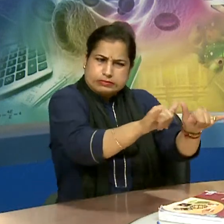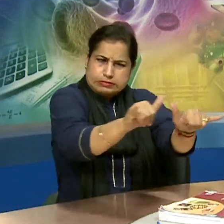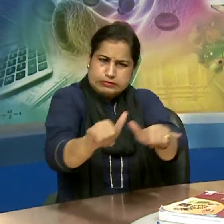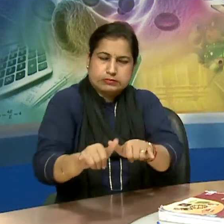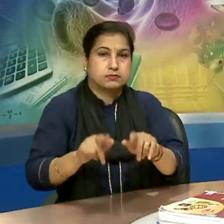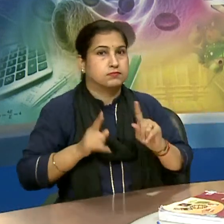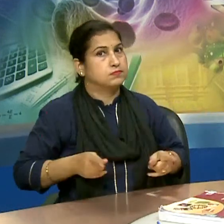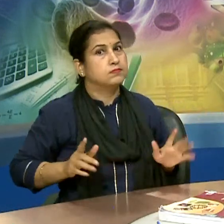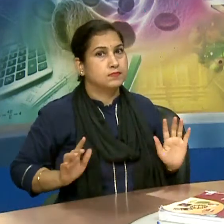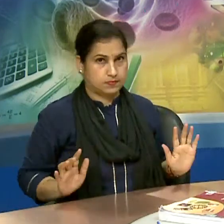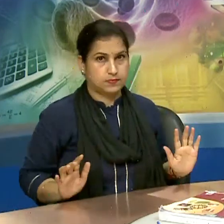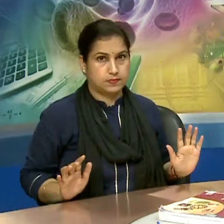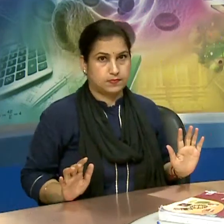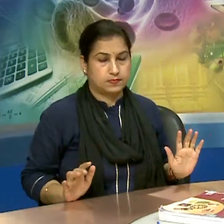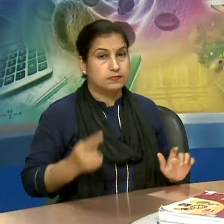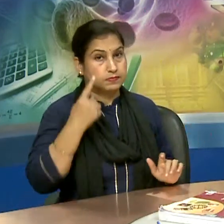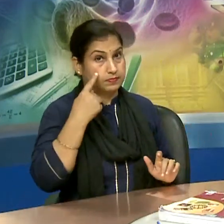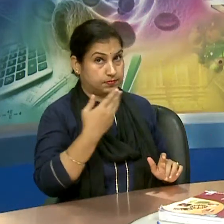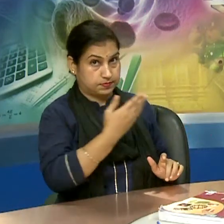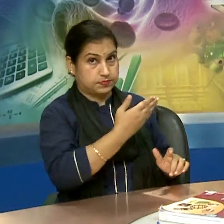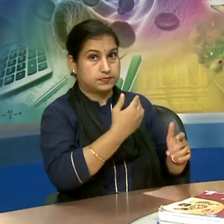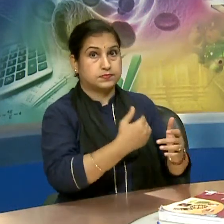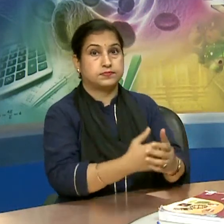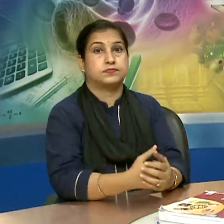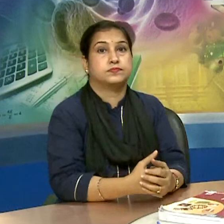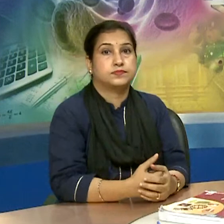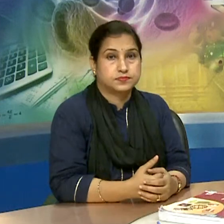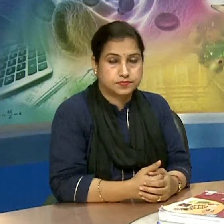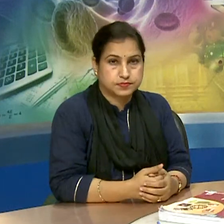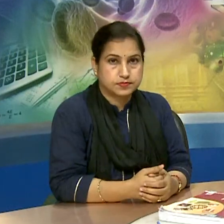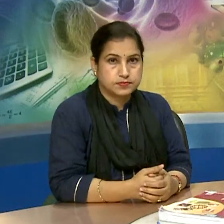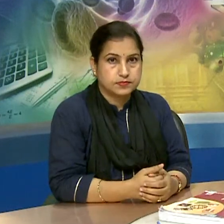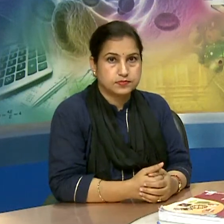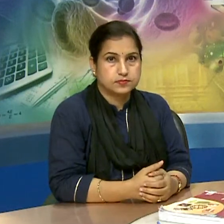As you can see in the picture,